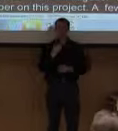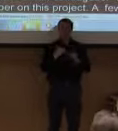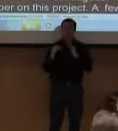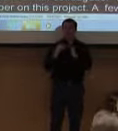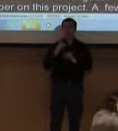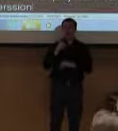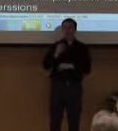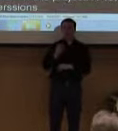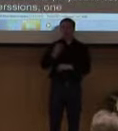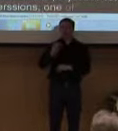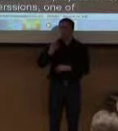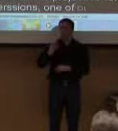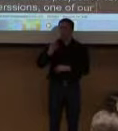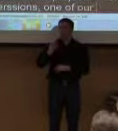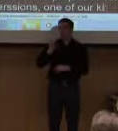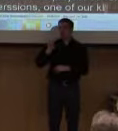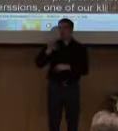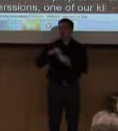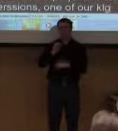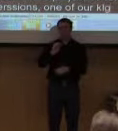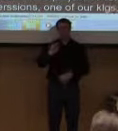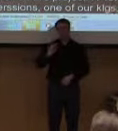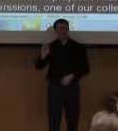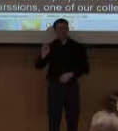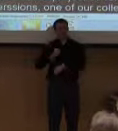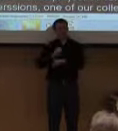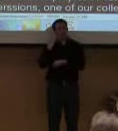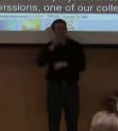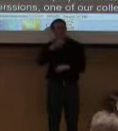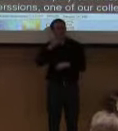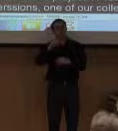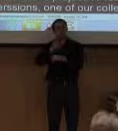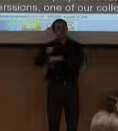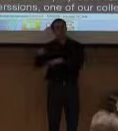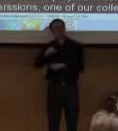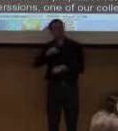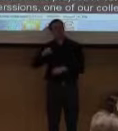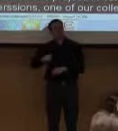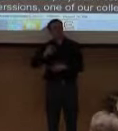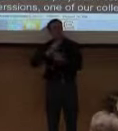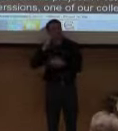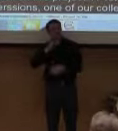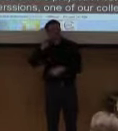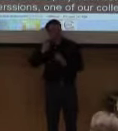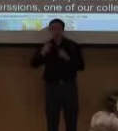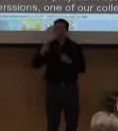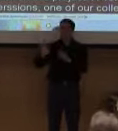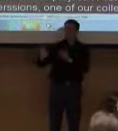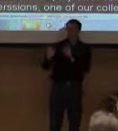John McDonald in the MSSE program, was working at the Texas School for the Deaf, but we still needed his feedback and